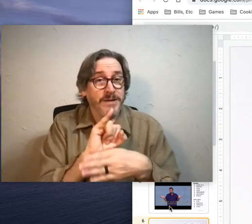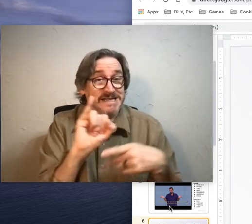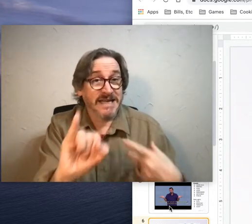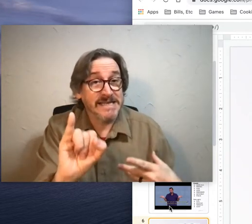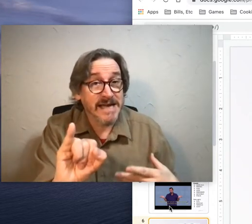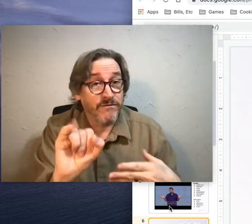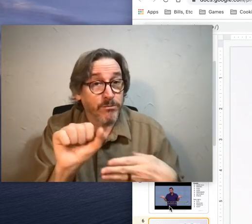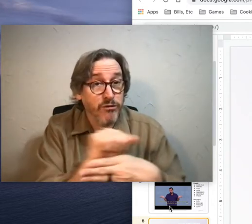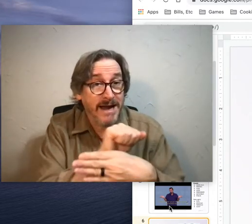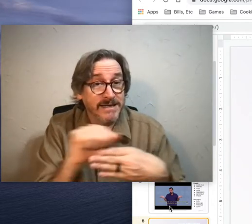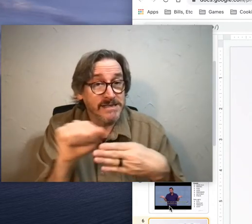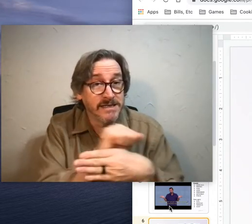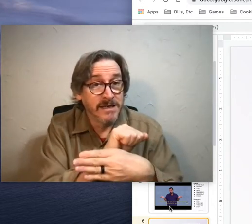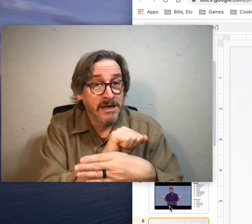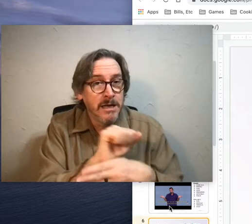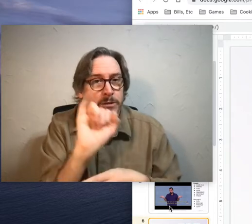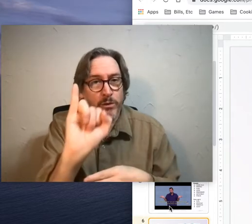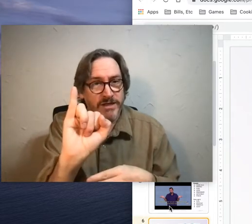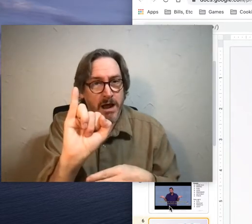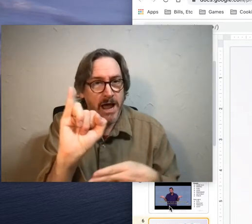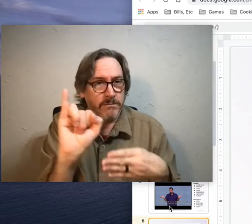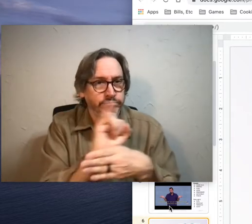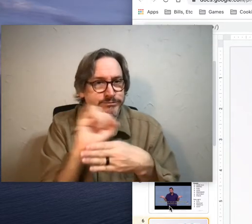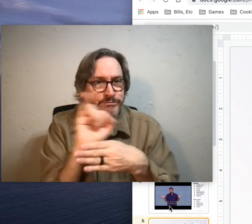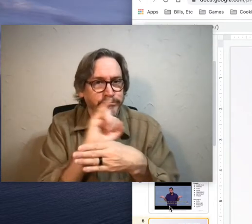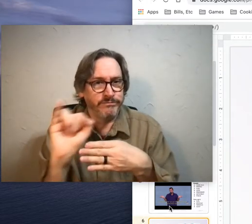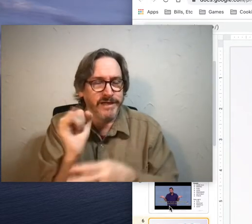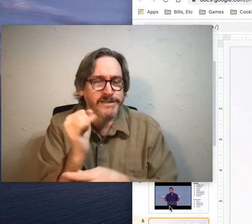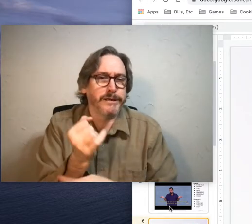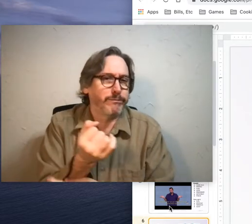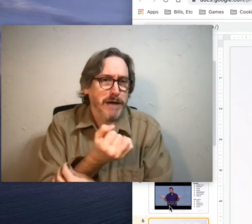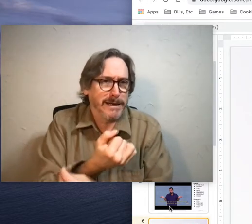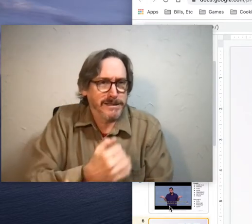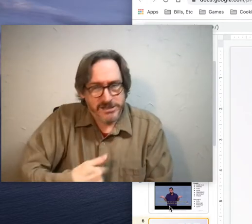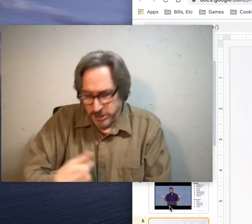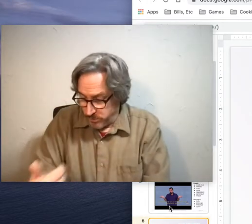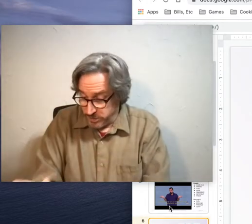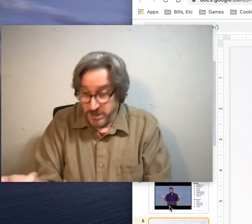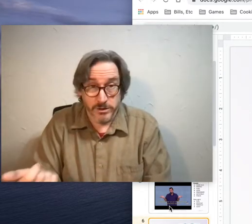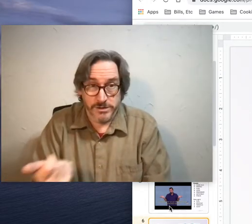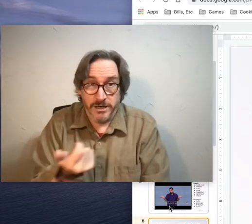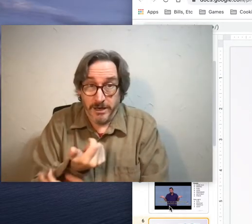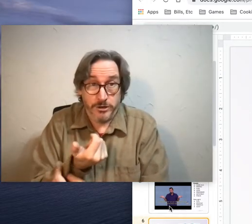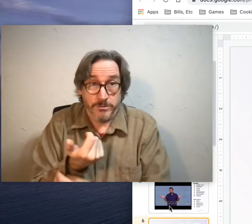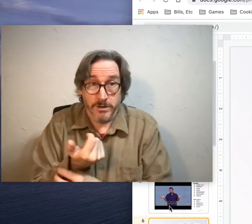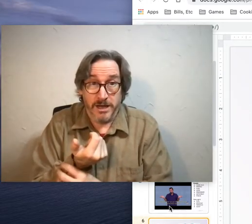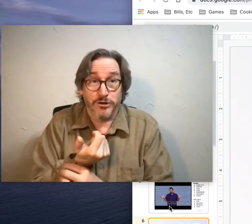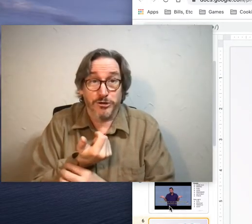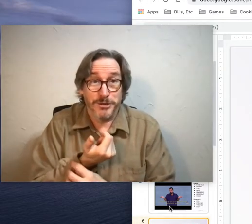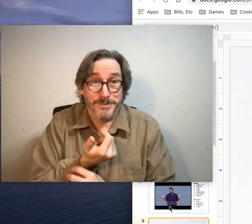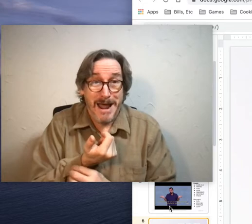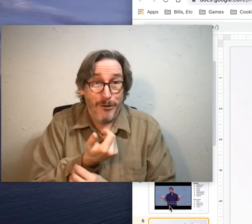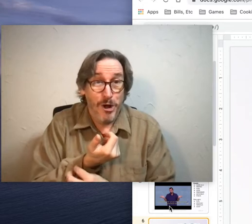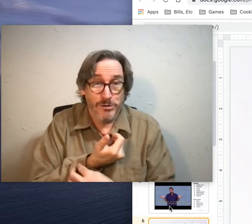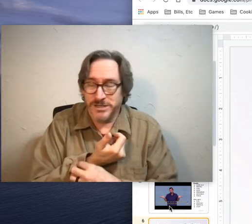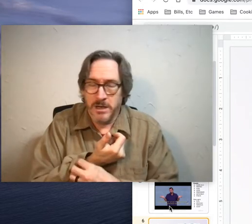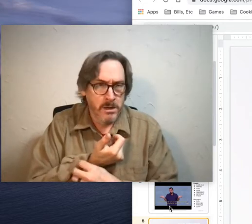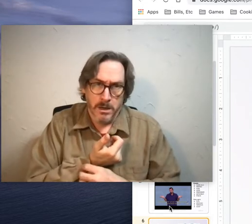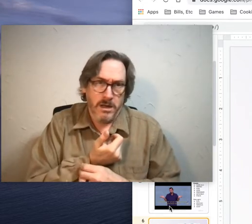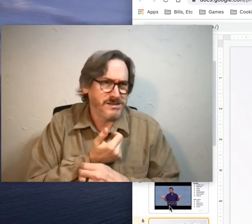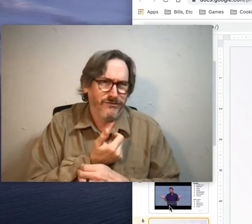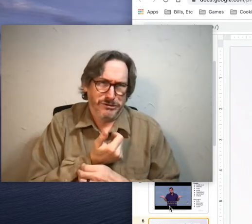Internship, it's like the sign for practice, but with an I. It's a practice job, which anybody who's done an internship now